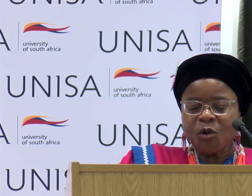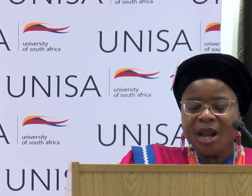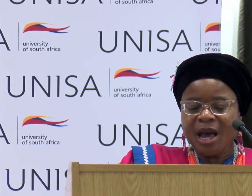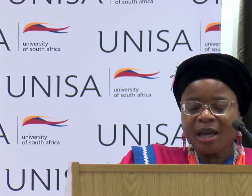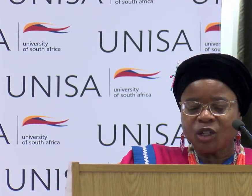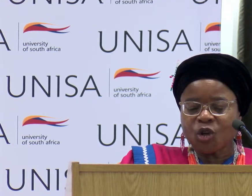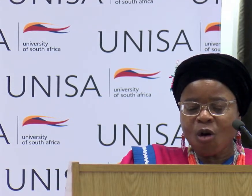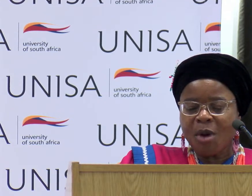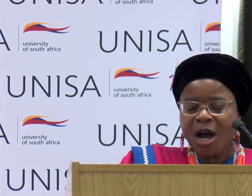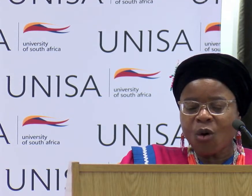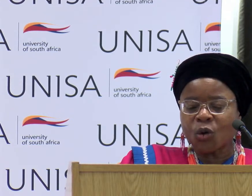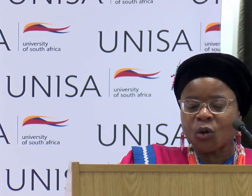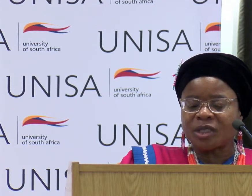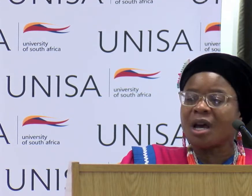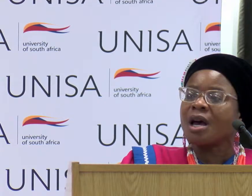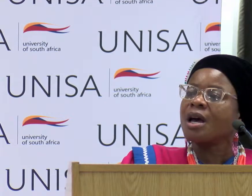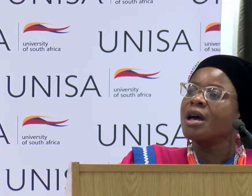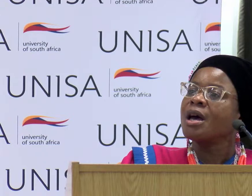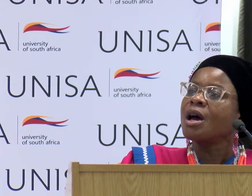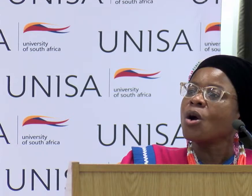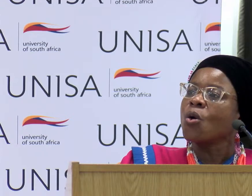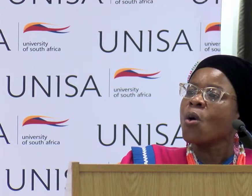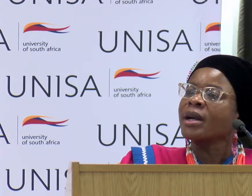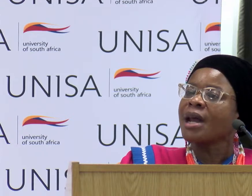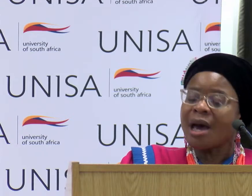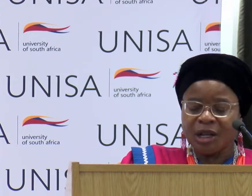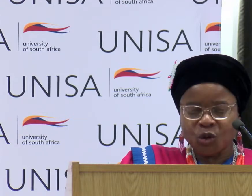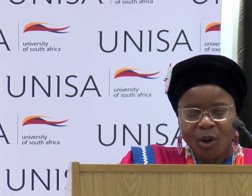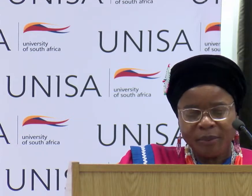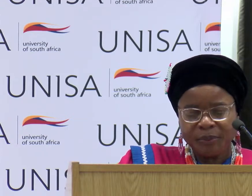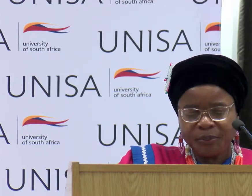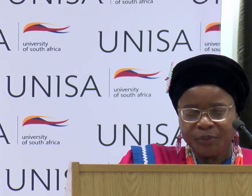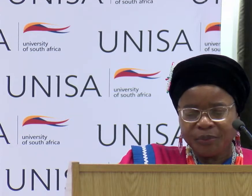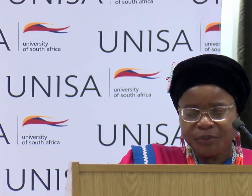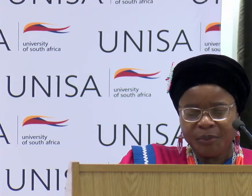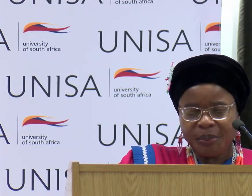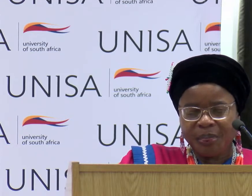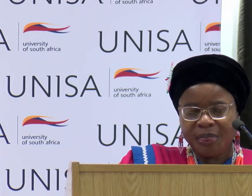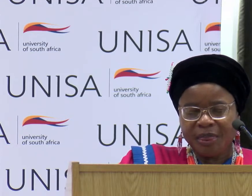ge pula e thoma go rotha wa ratwa,